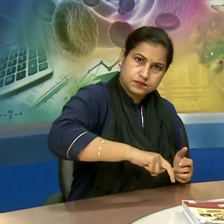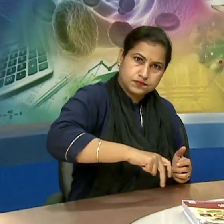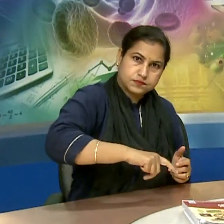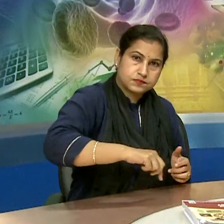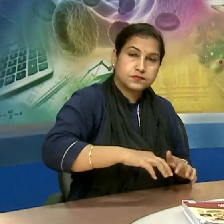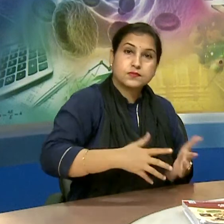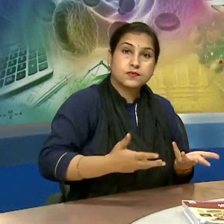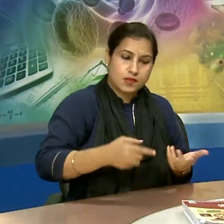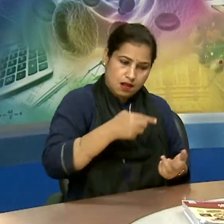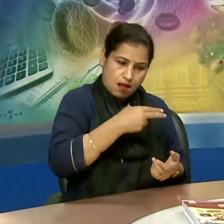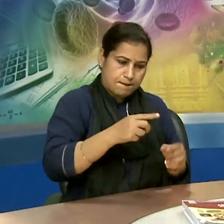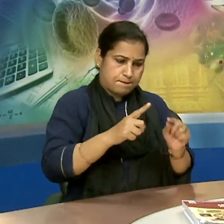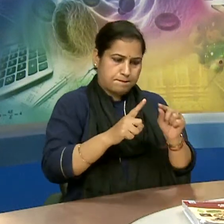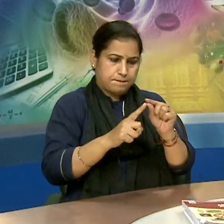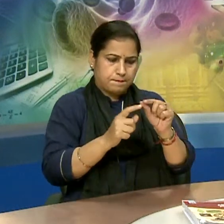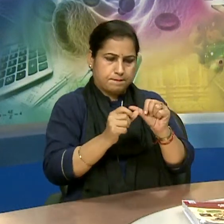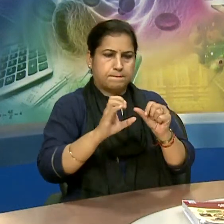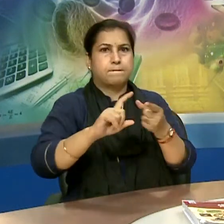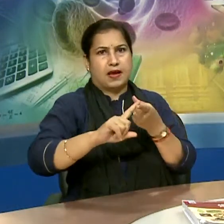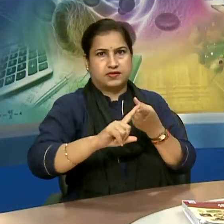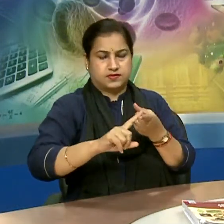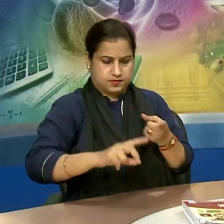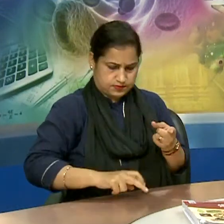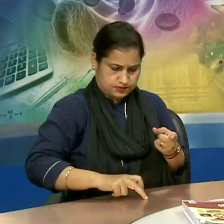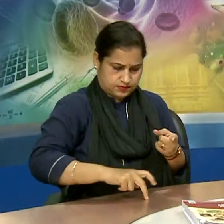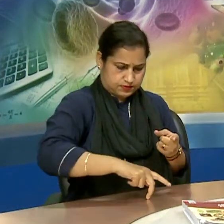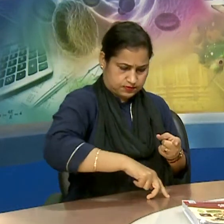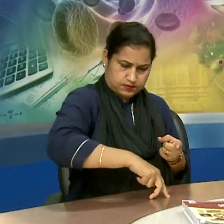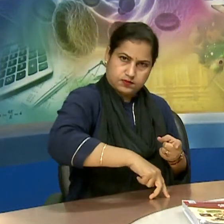Pace are the footsteps.